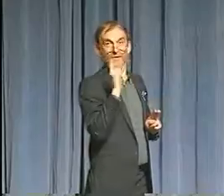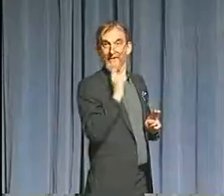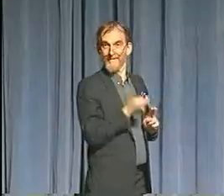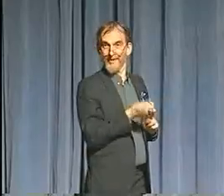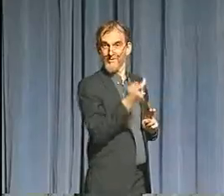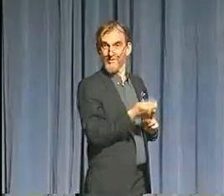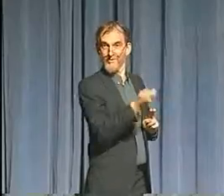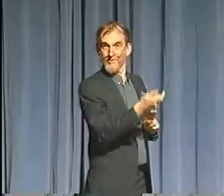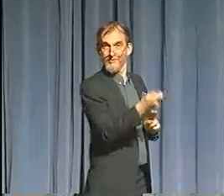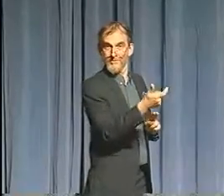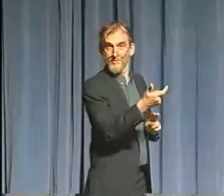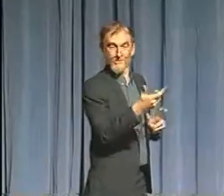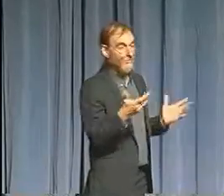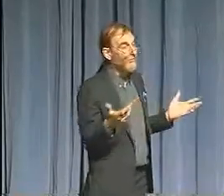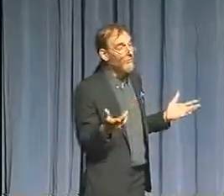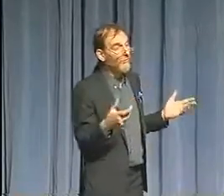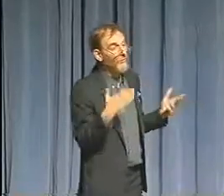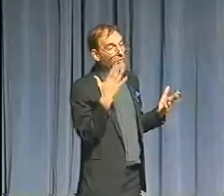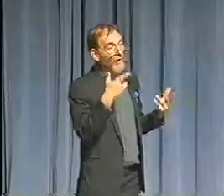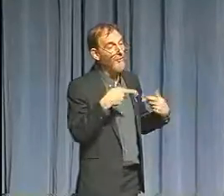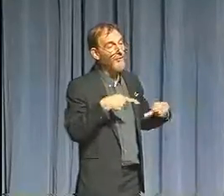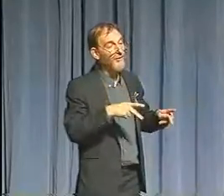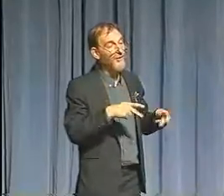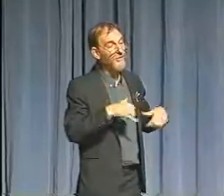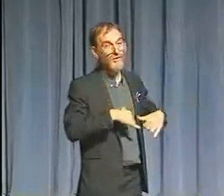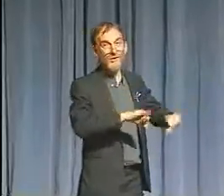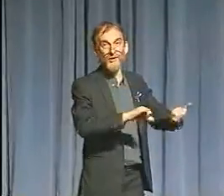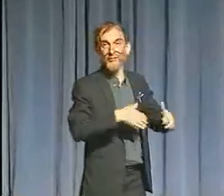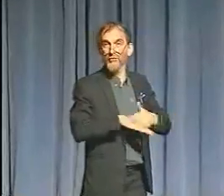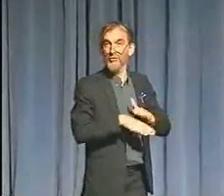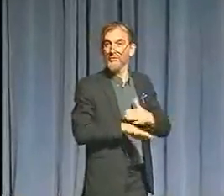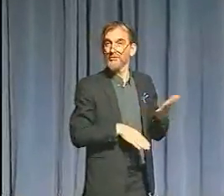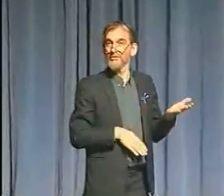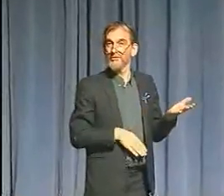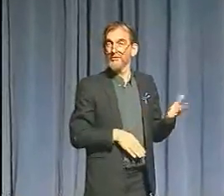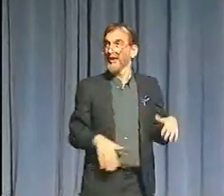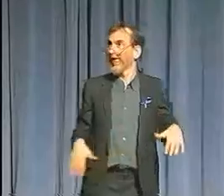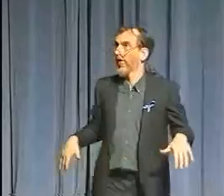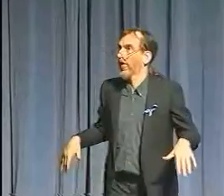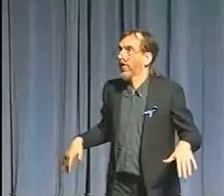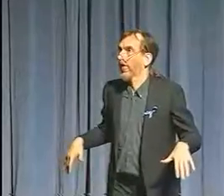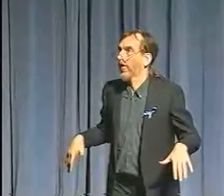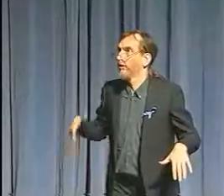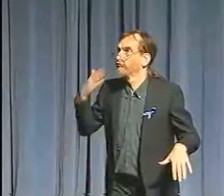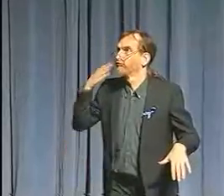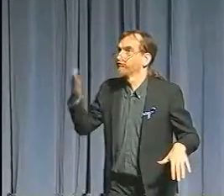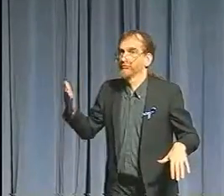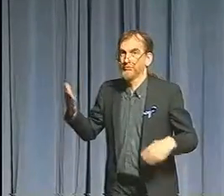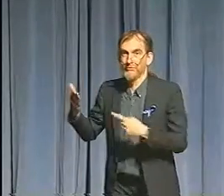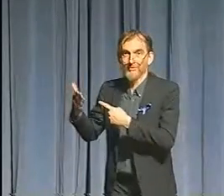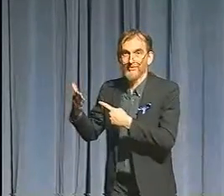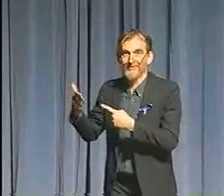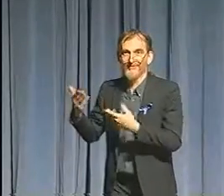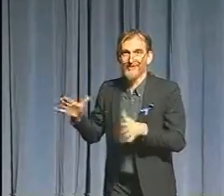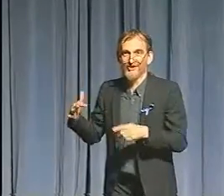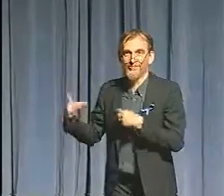So can genetic engineering eliminate deafness? And why should we permit further